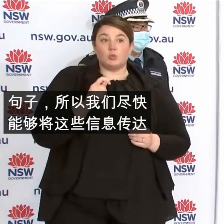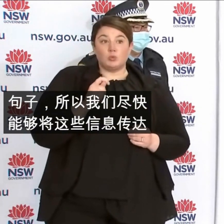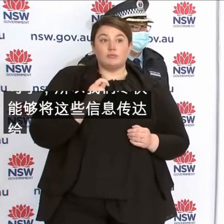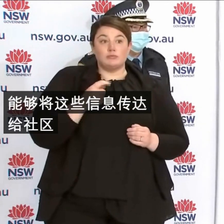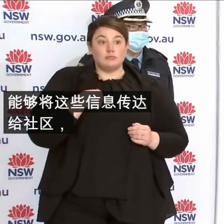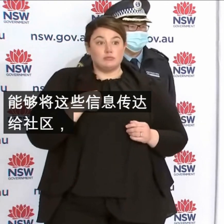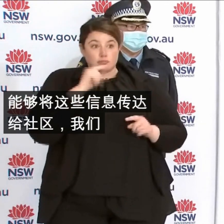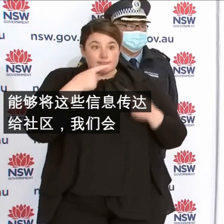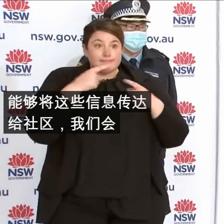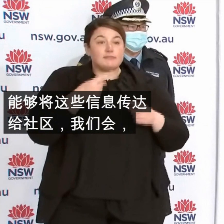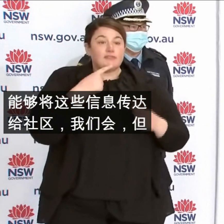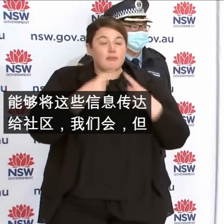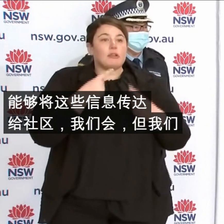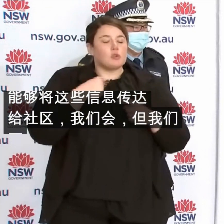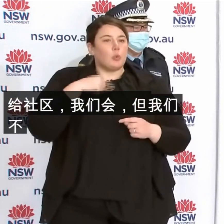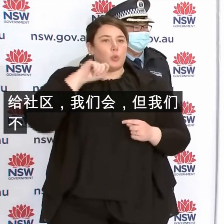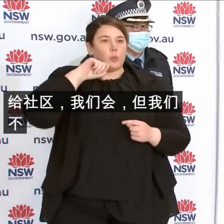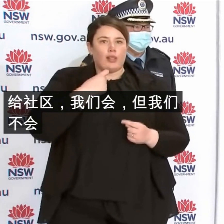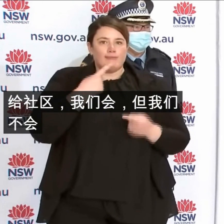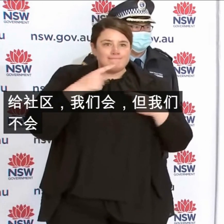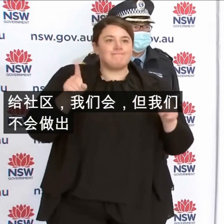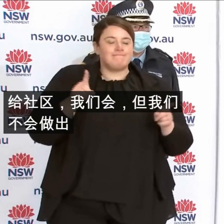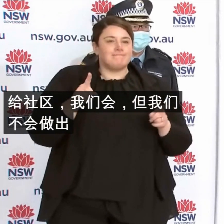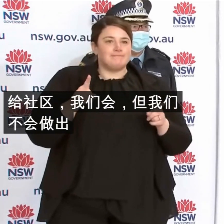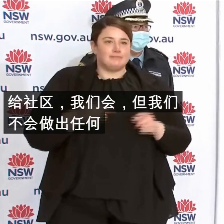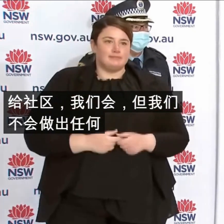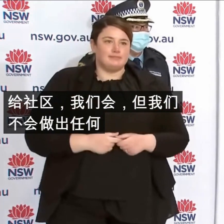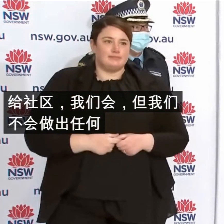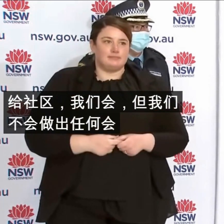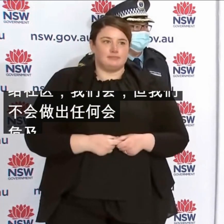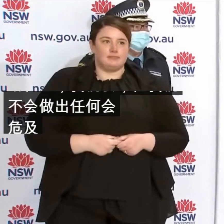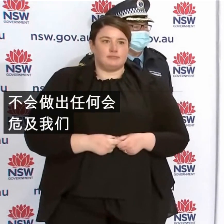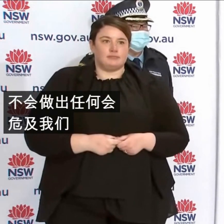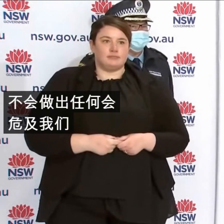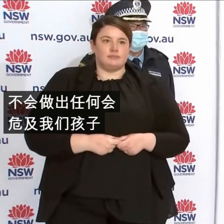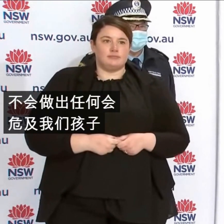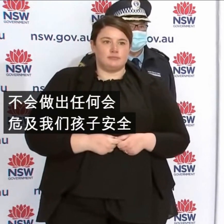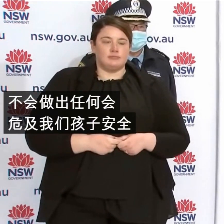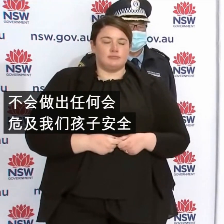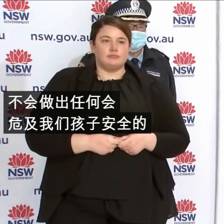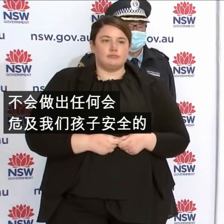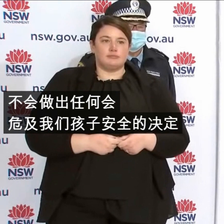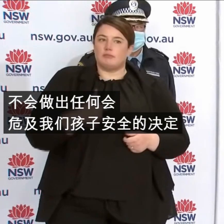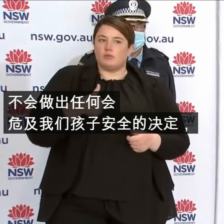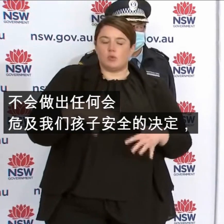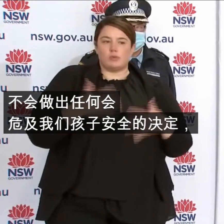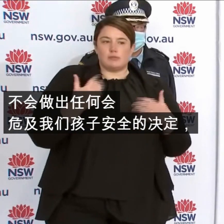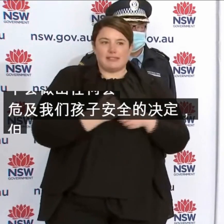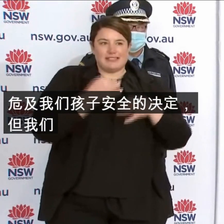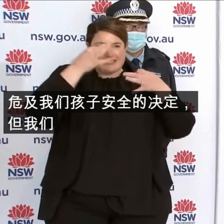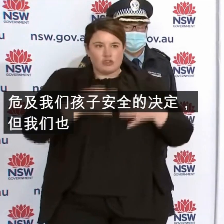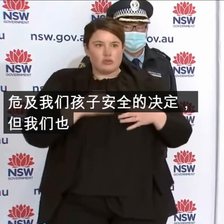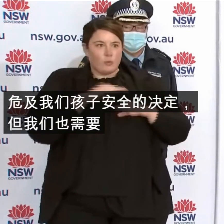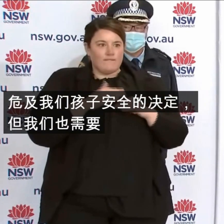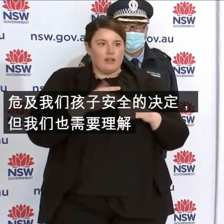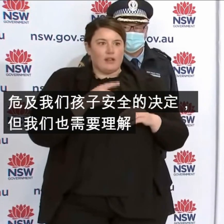that information to the community, we will. But we're not about to make any decisions which compromise the safety of our children.